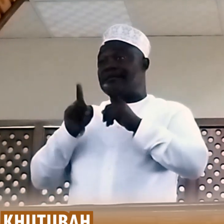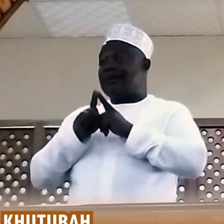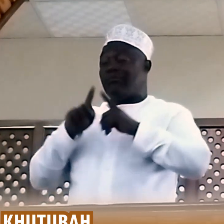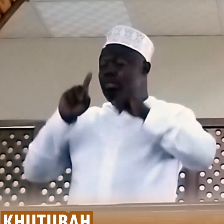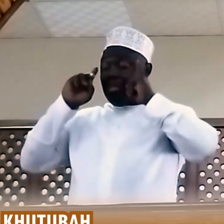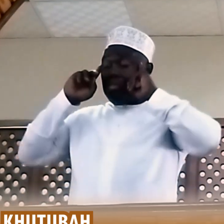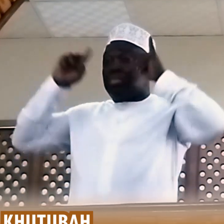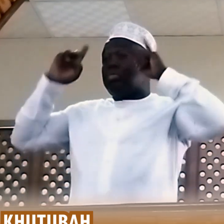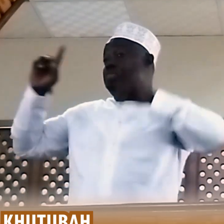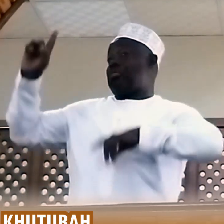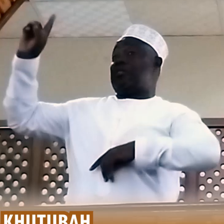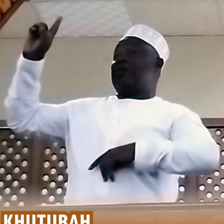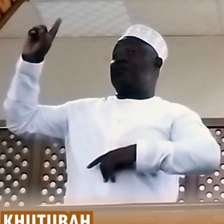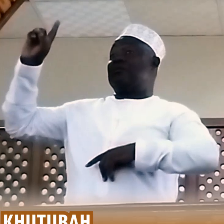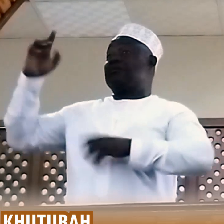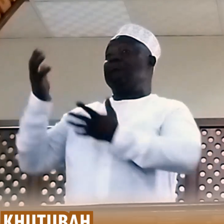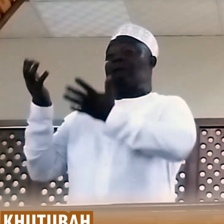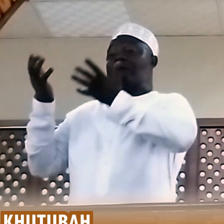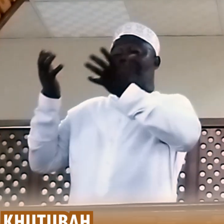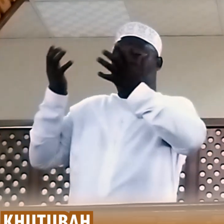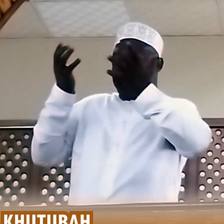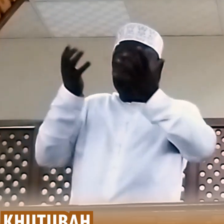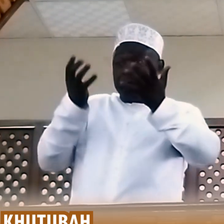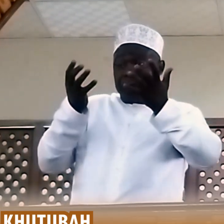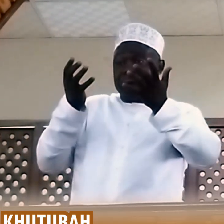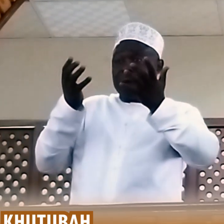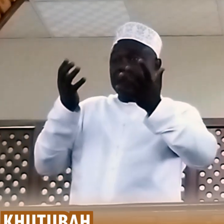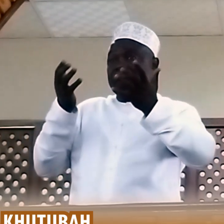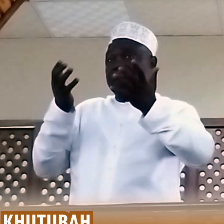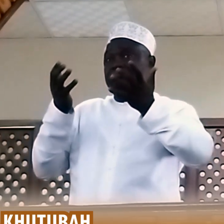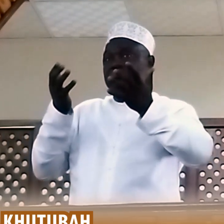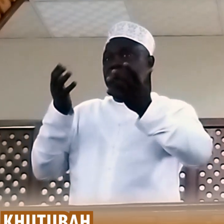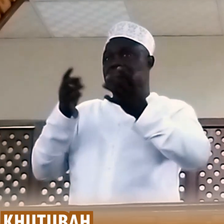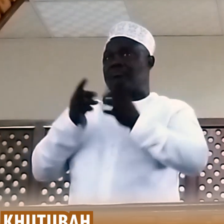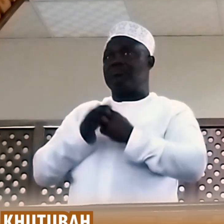Allah and it brings torment.